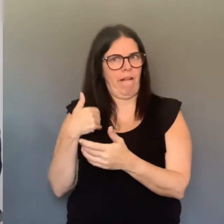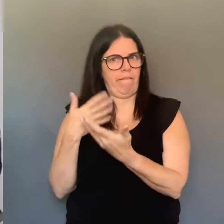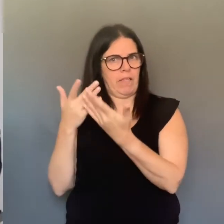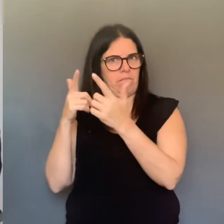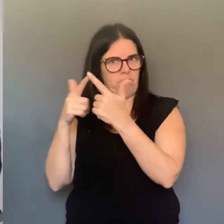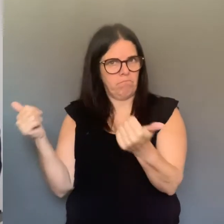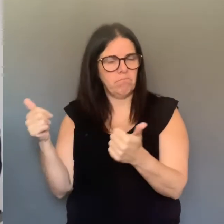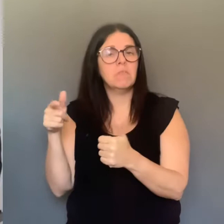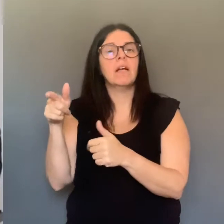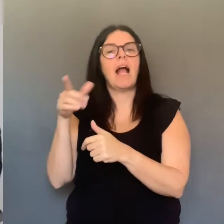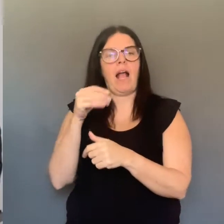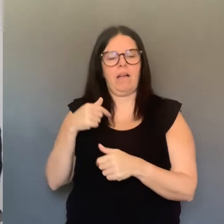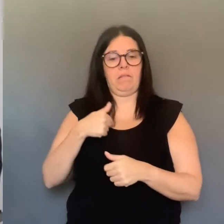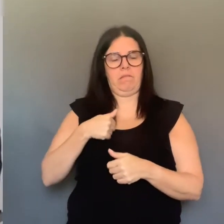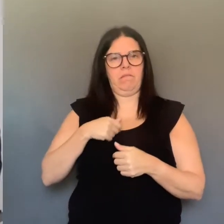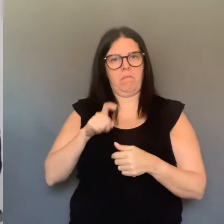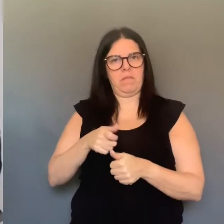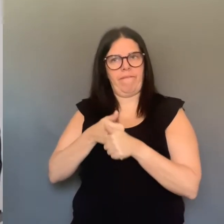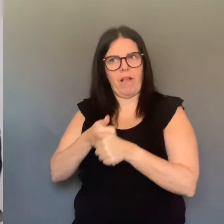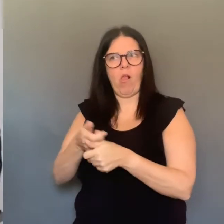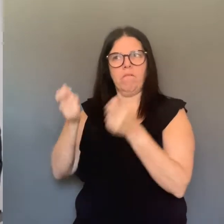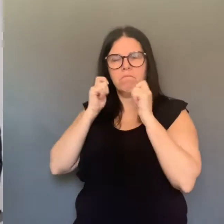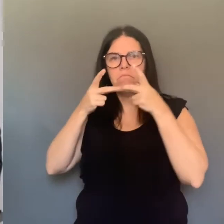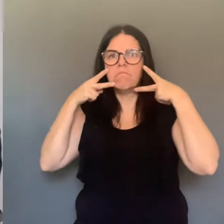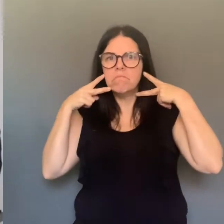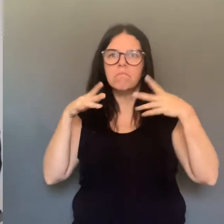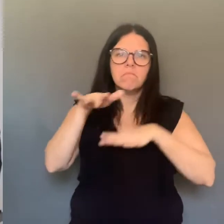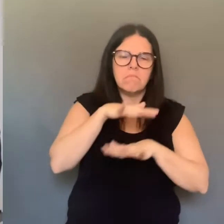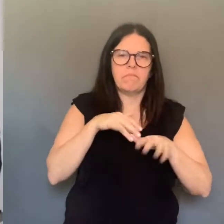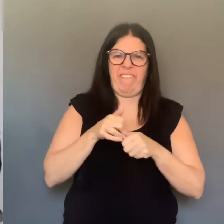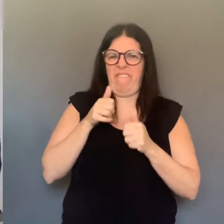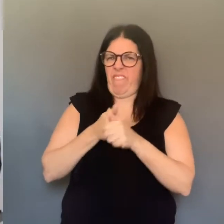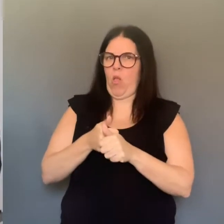Follow-up question. Windsor Star?